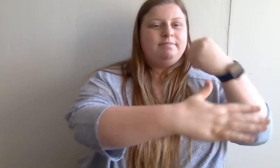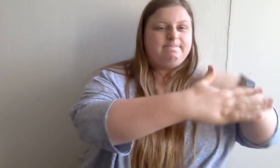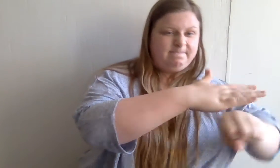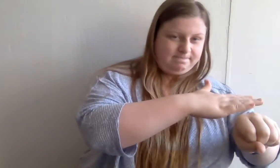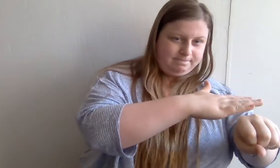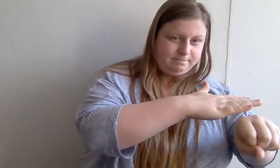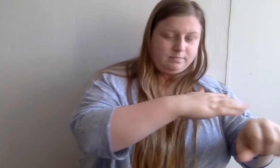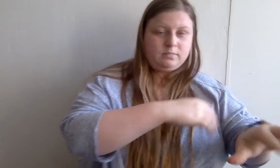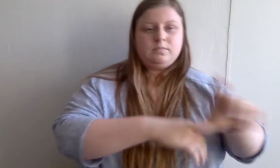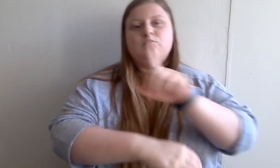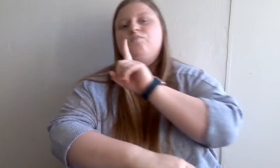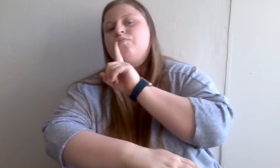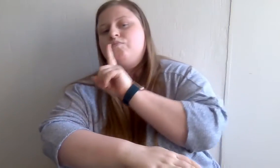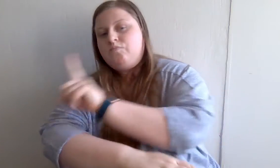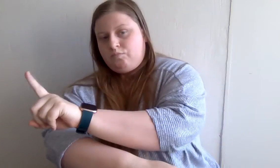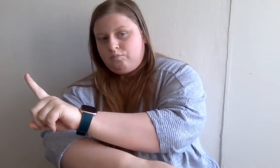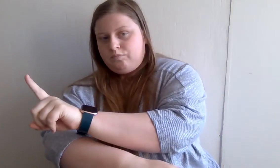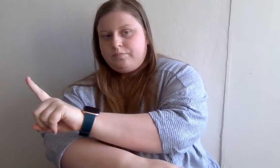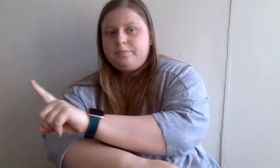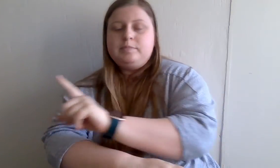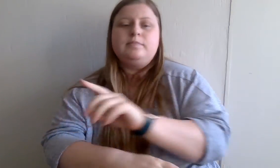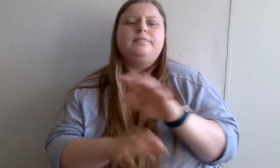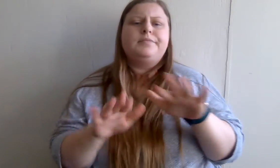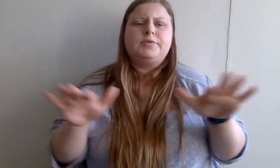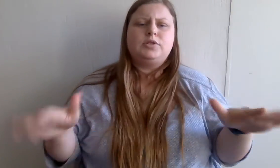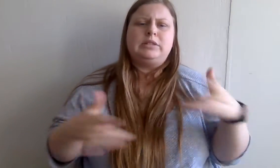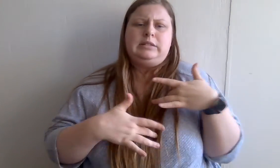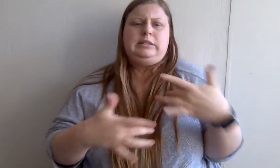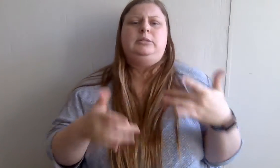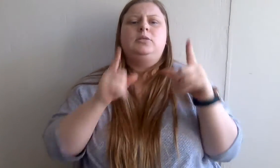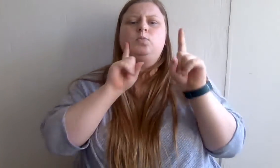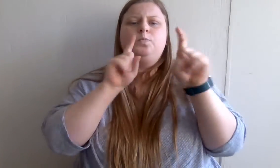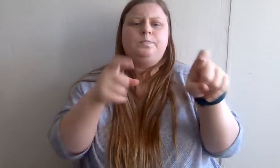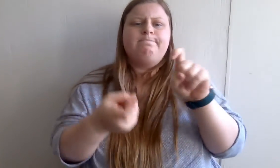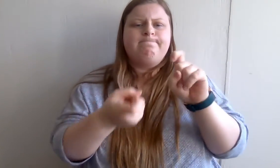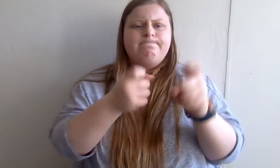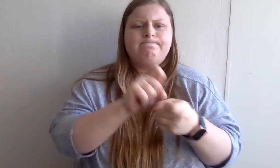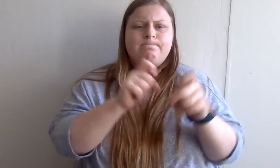For children between the ages of birth and 1,